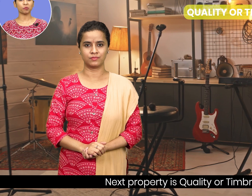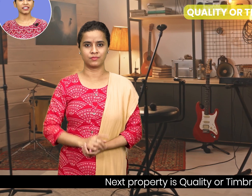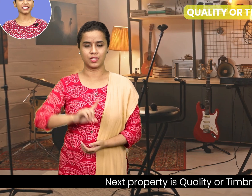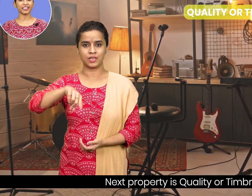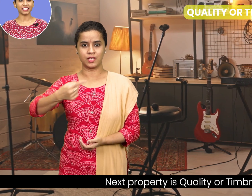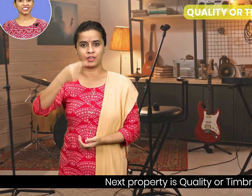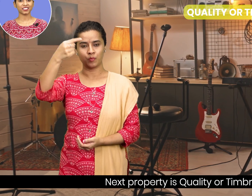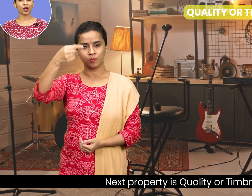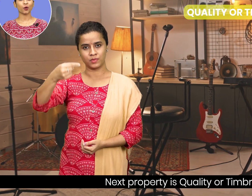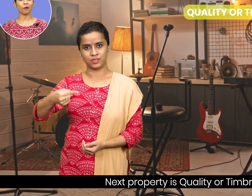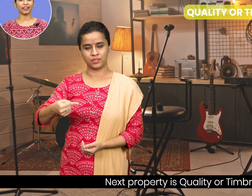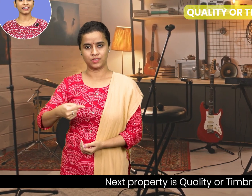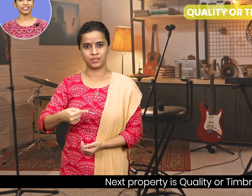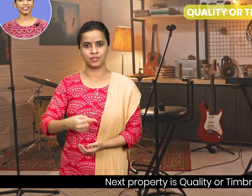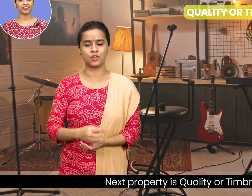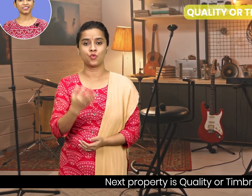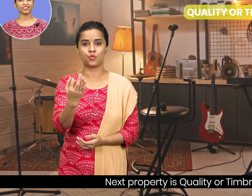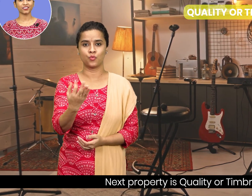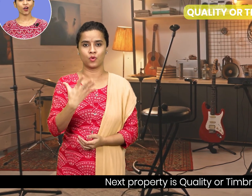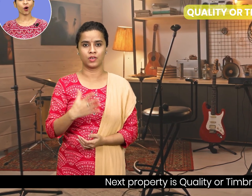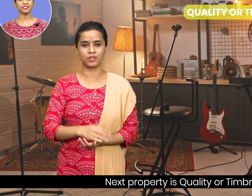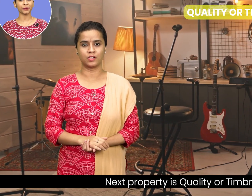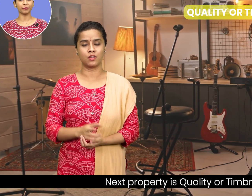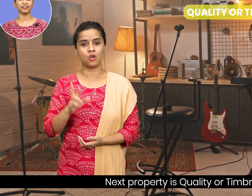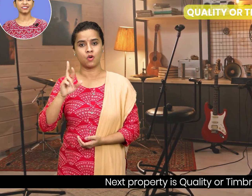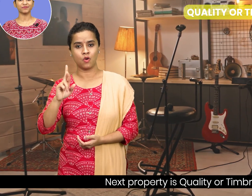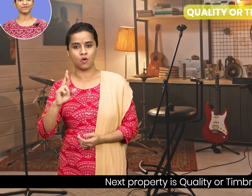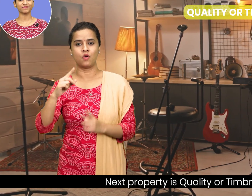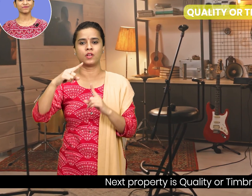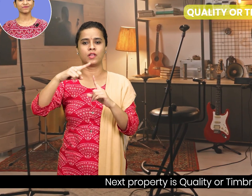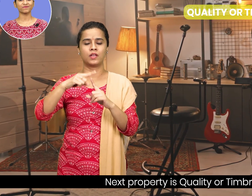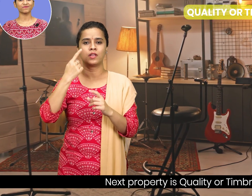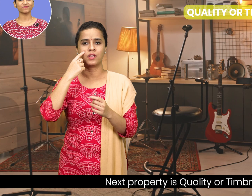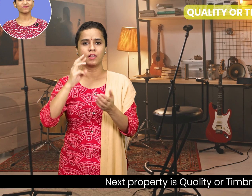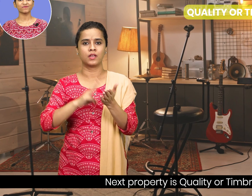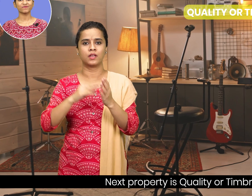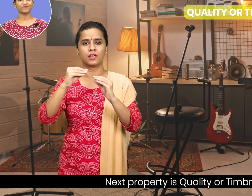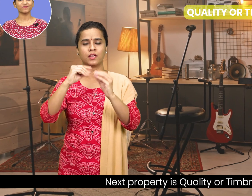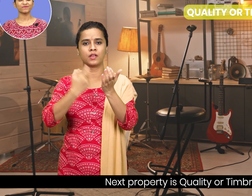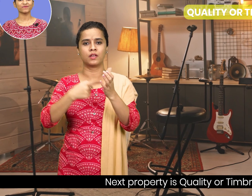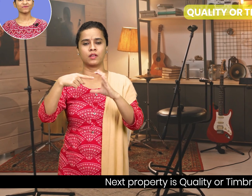Next property is quality or timbre.